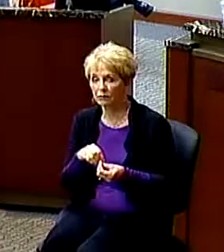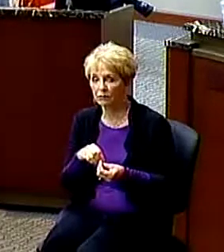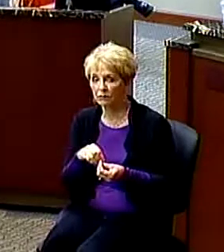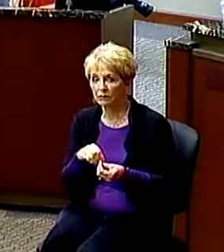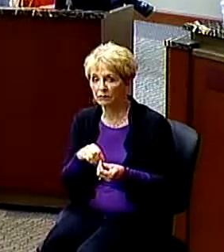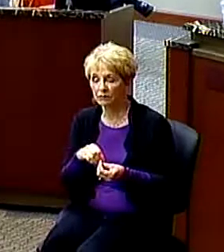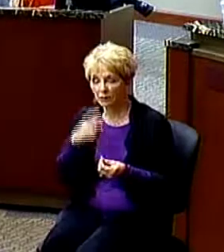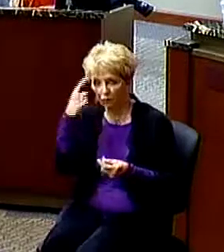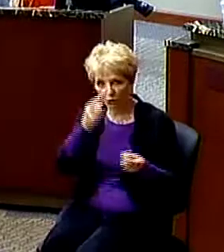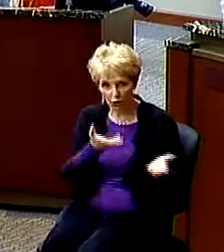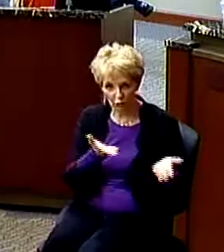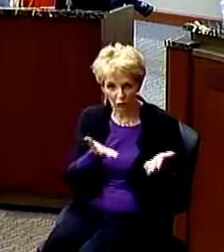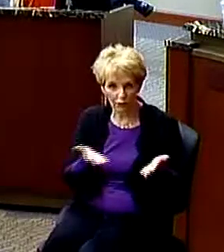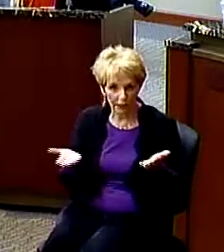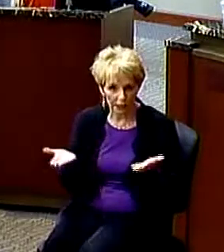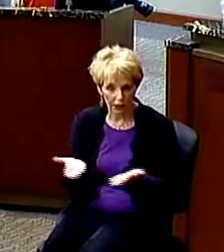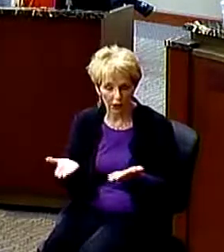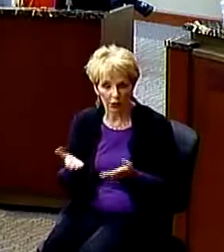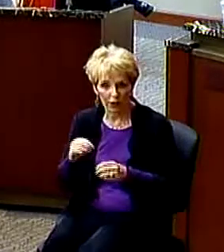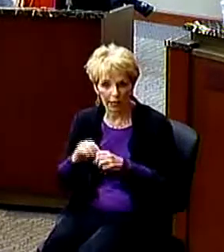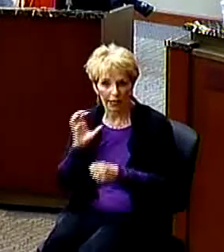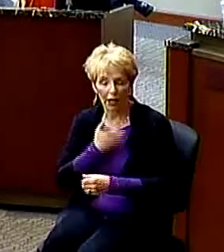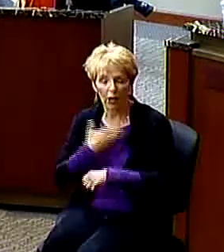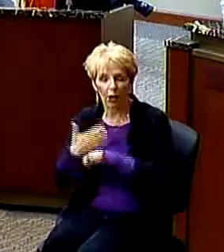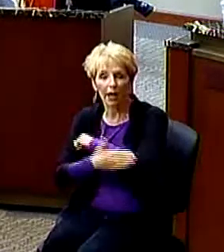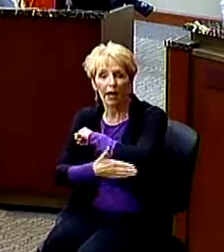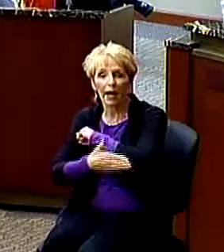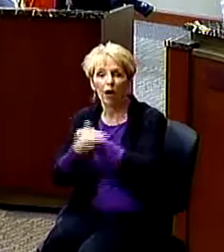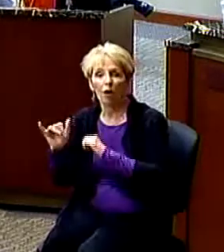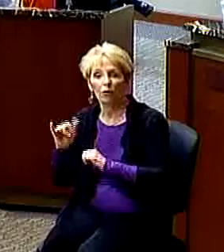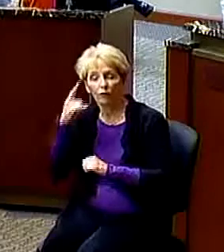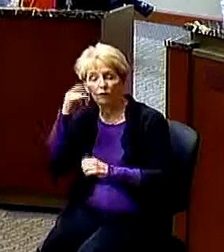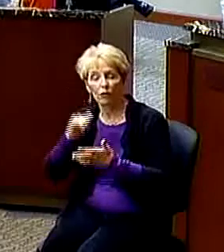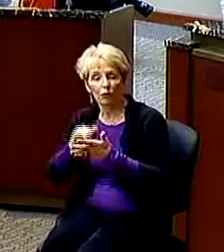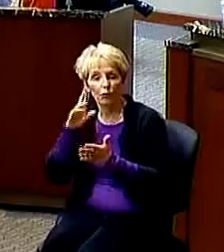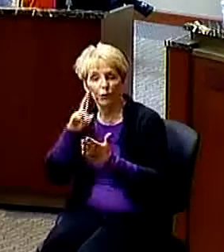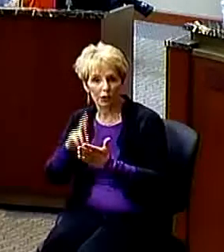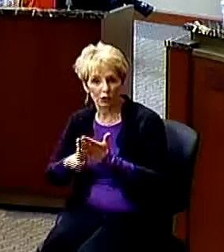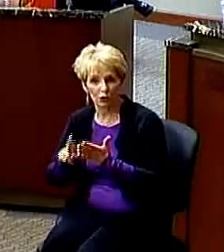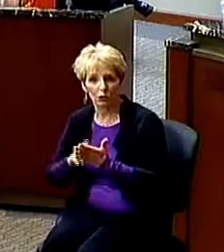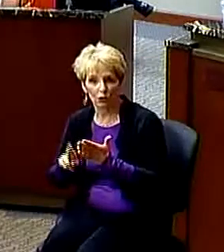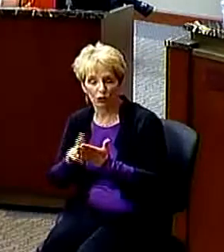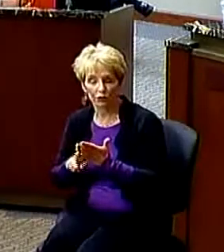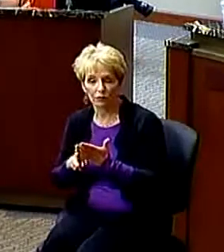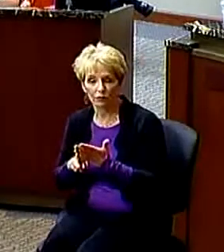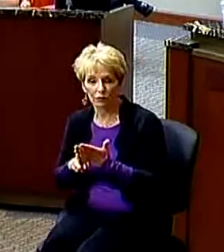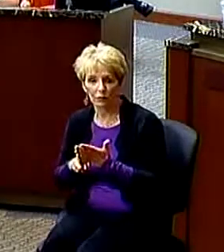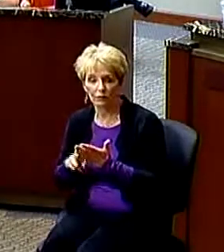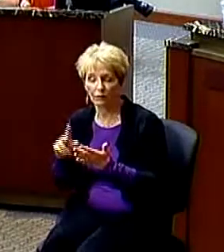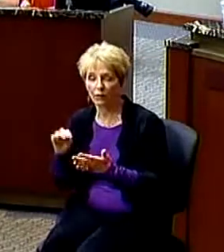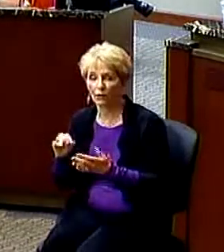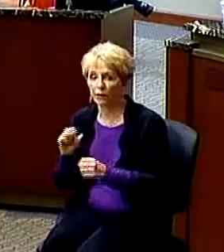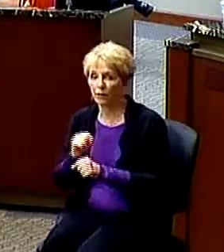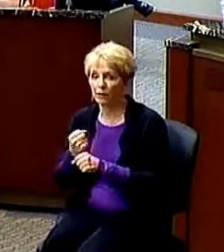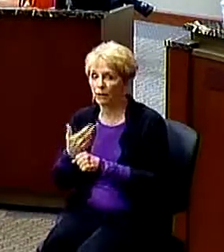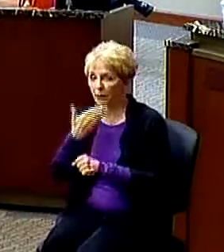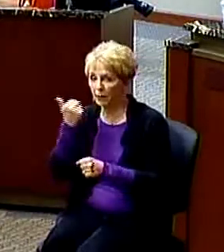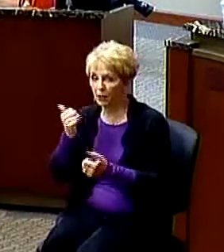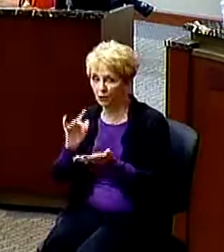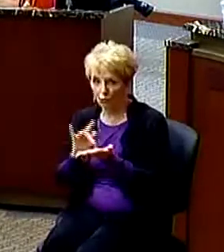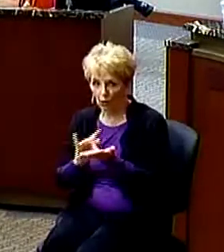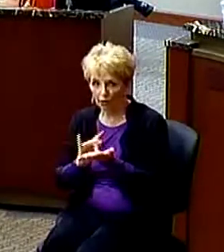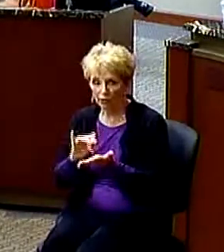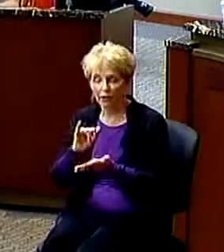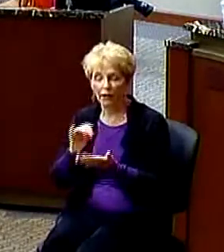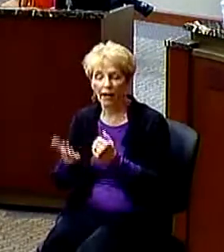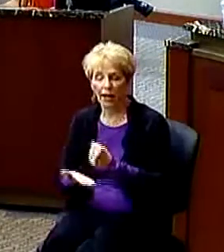not only services here in our county, but also for research to make better drugs that